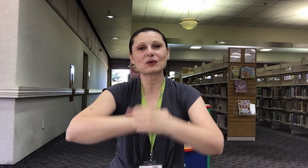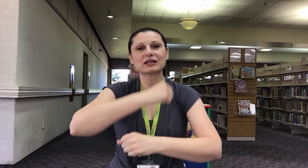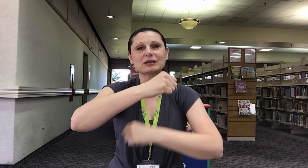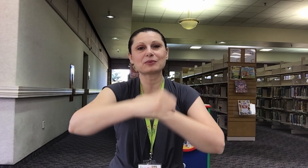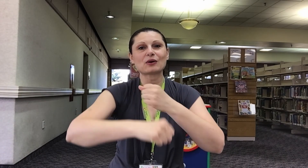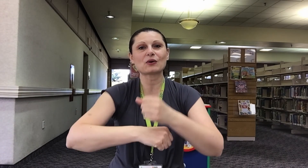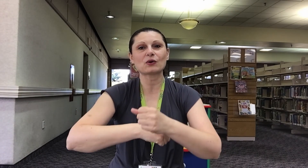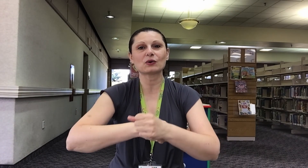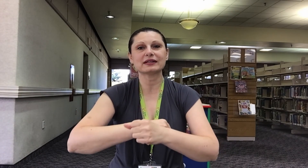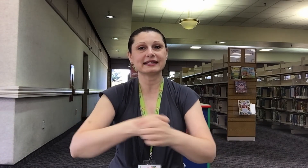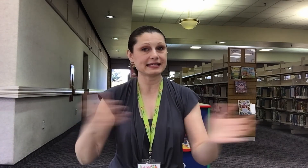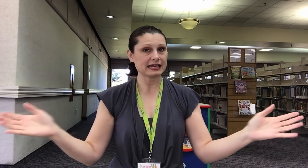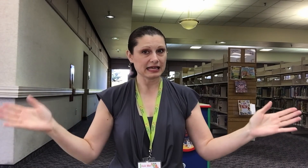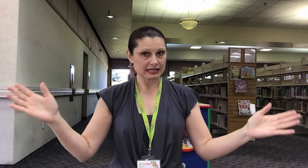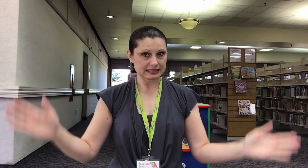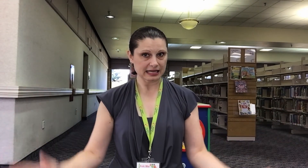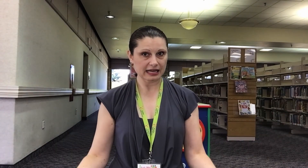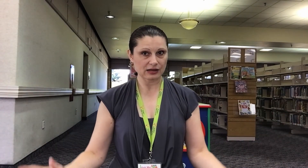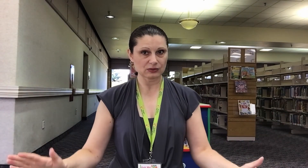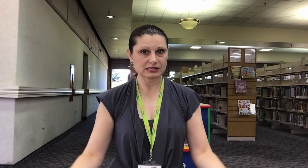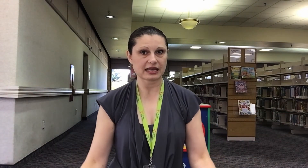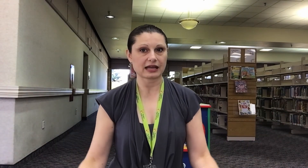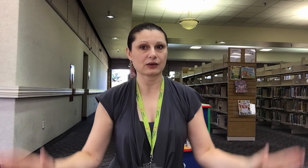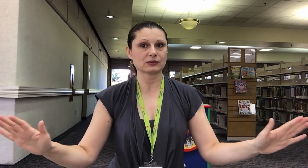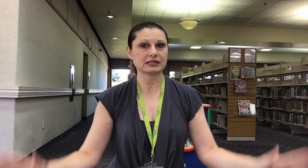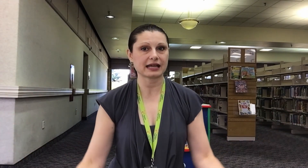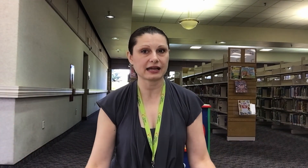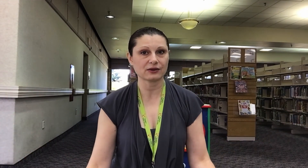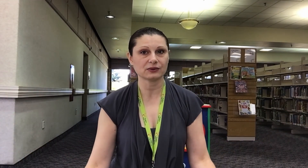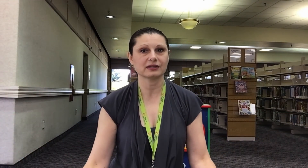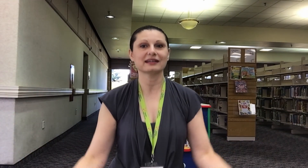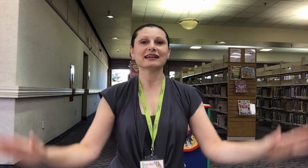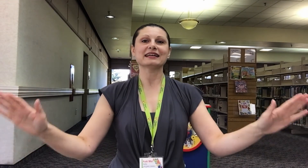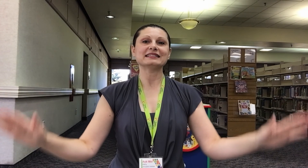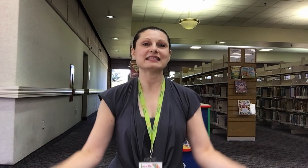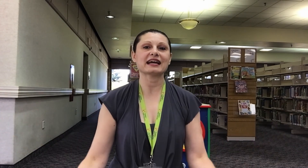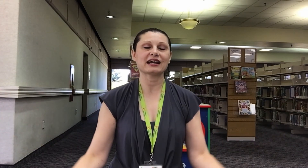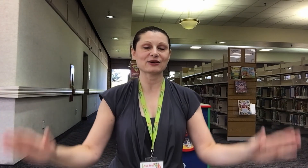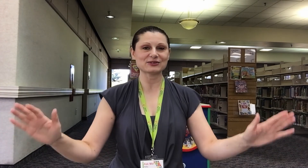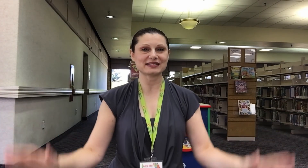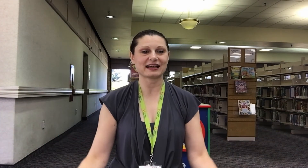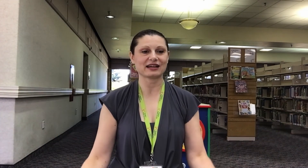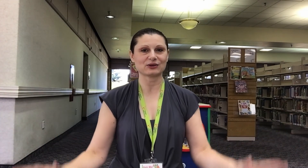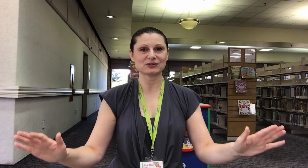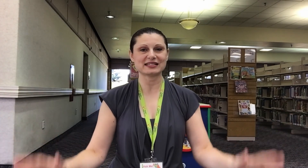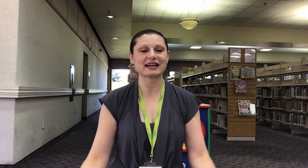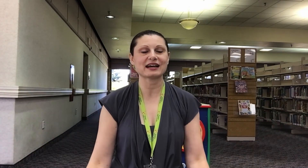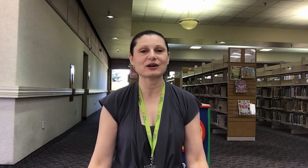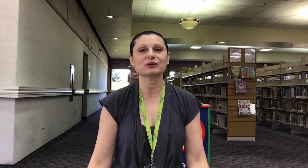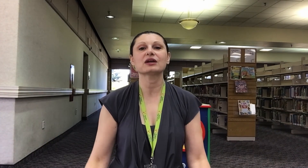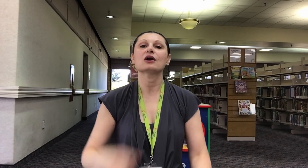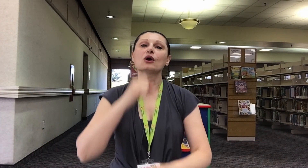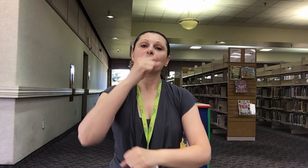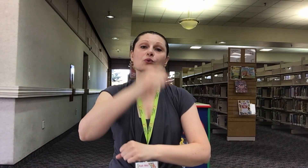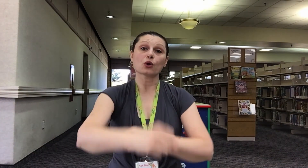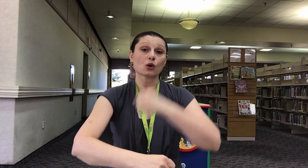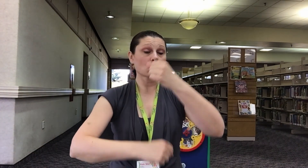Roly Poly, down, down, down, down, down, down.